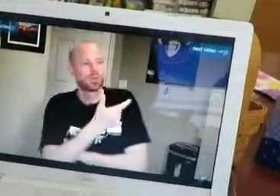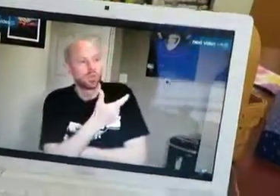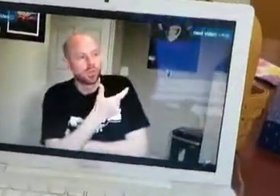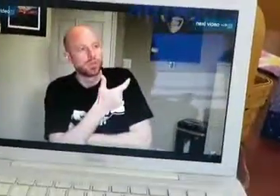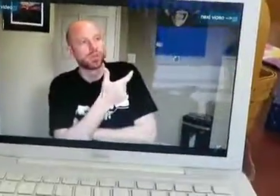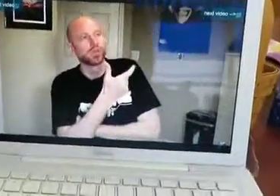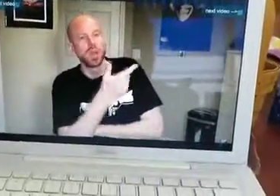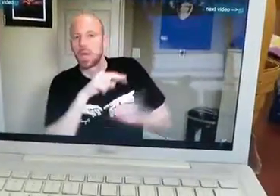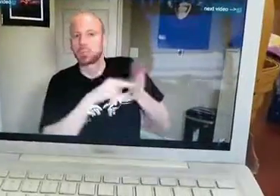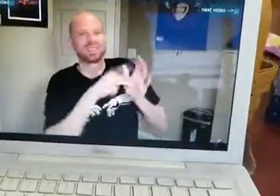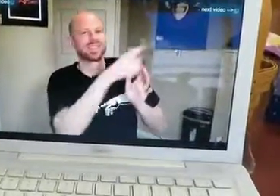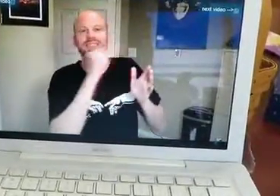signing.